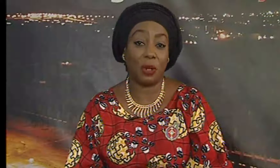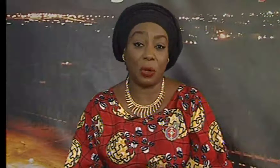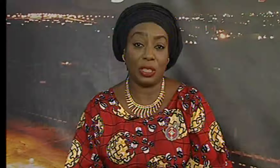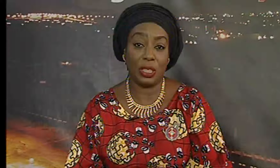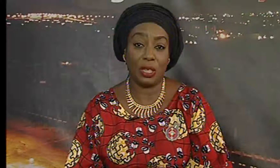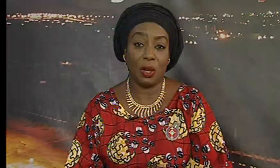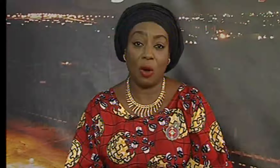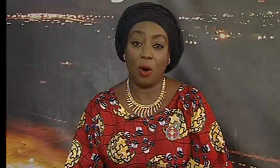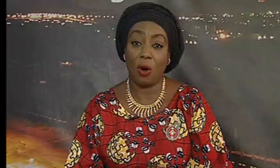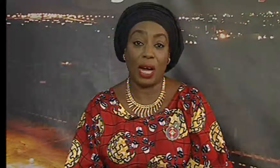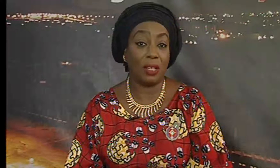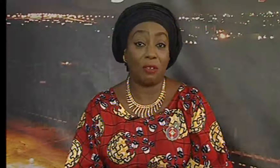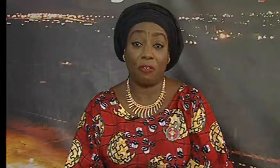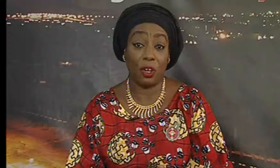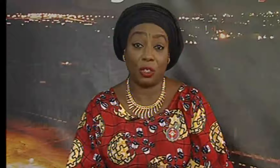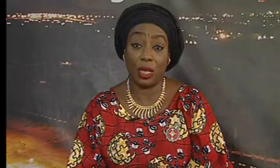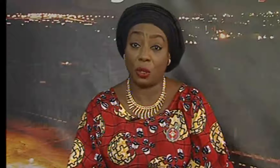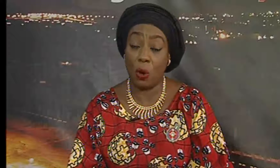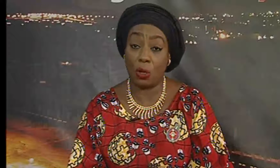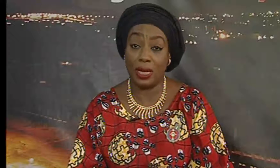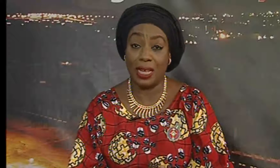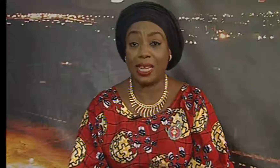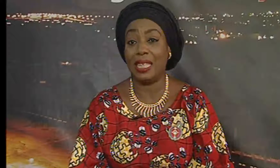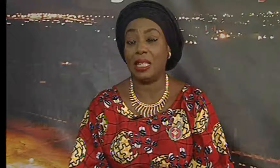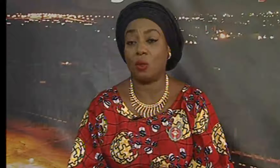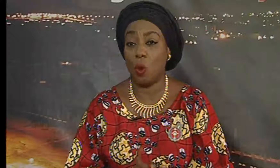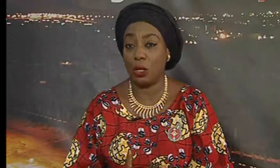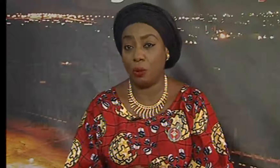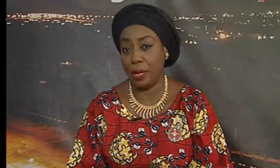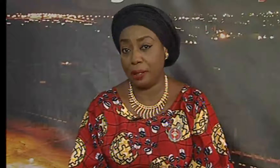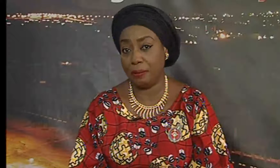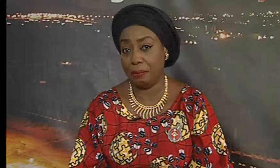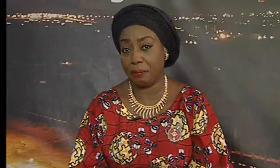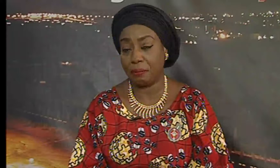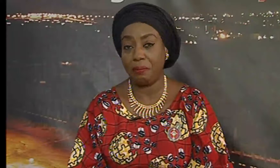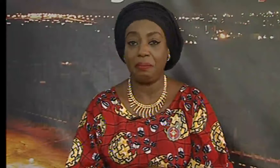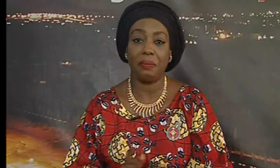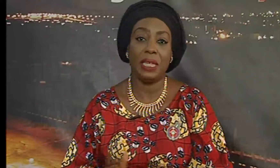of difficulty or cannot function at all in at least one domain.